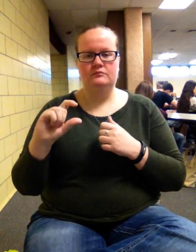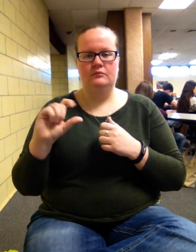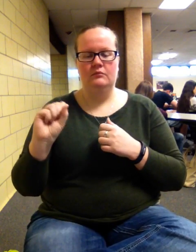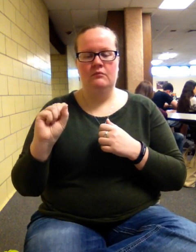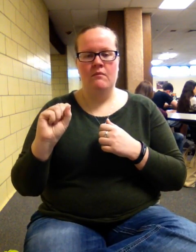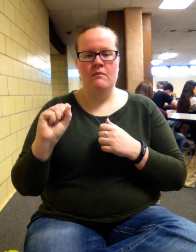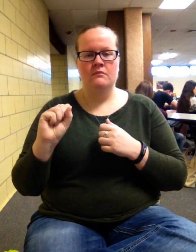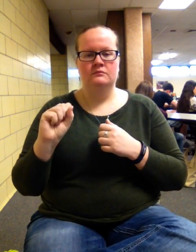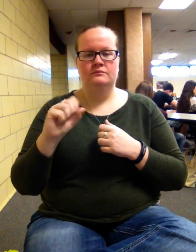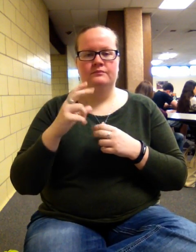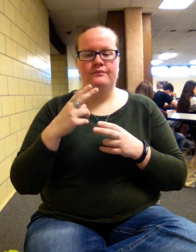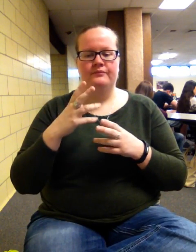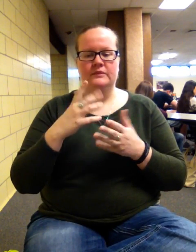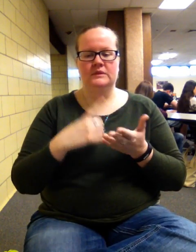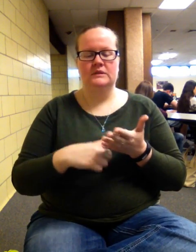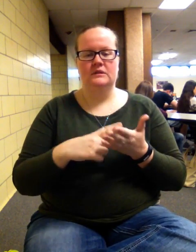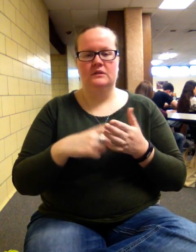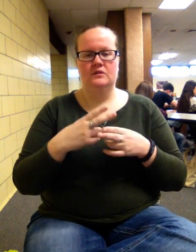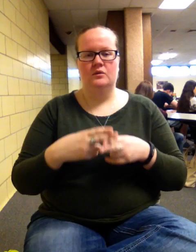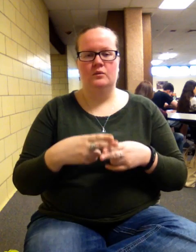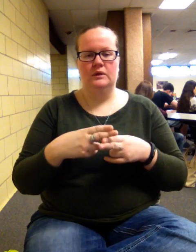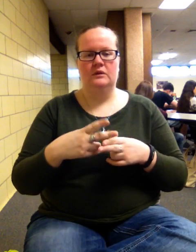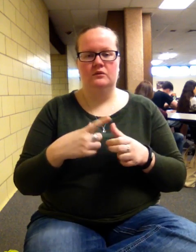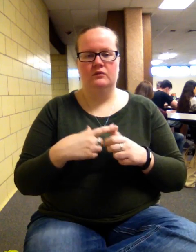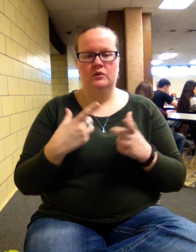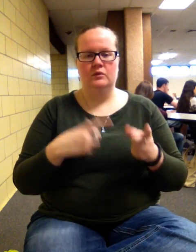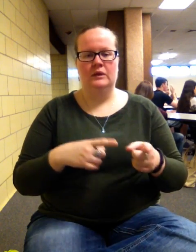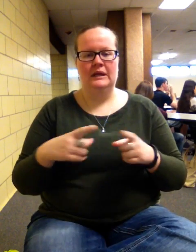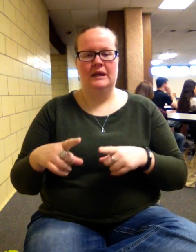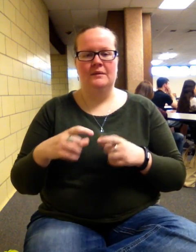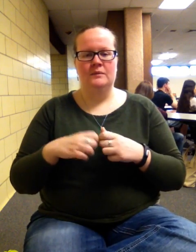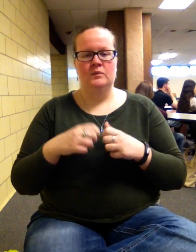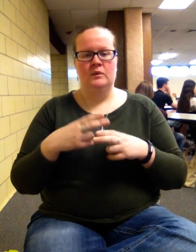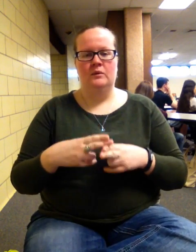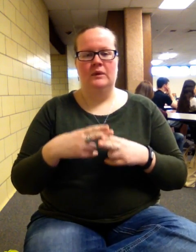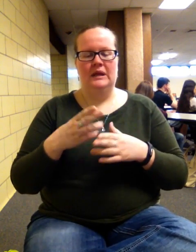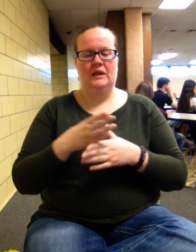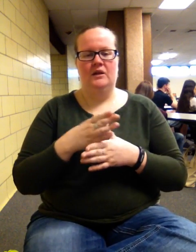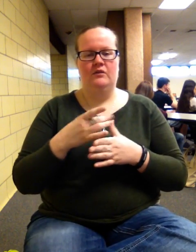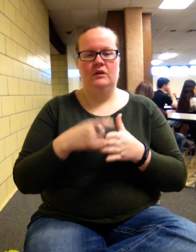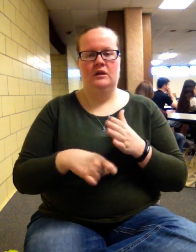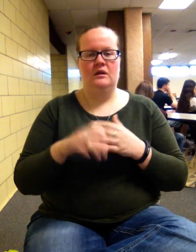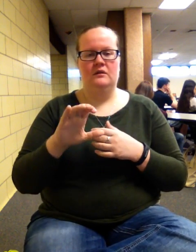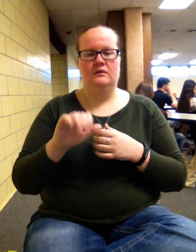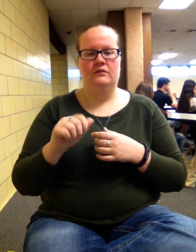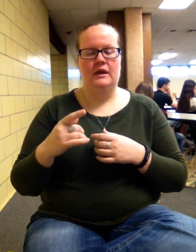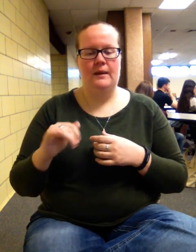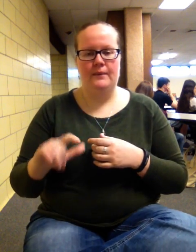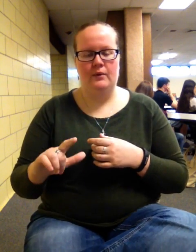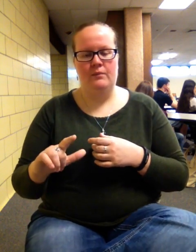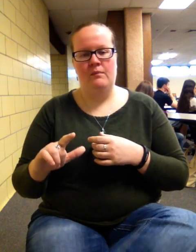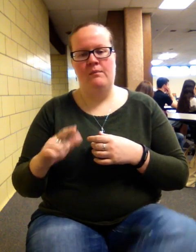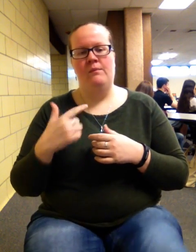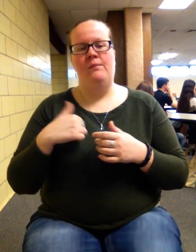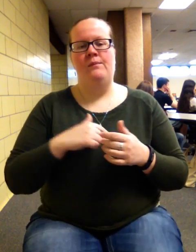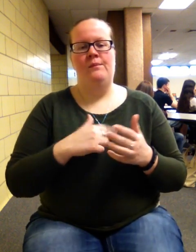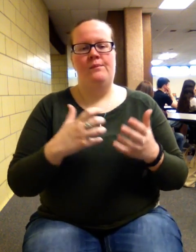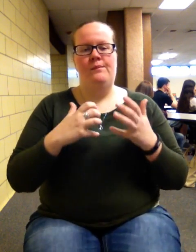about the weights first. What's happening with weighted average cost of capital is we want to